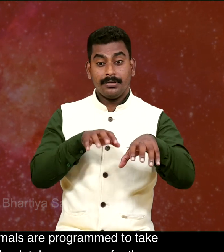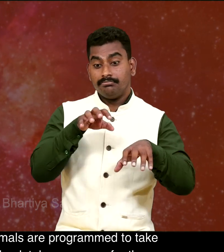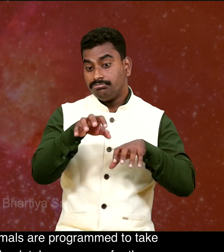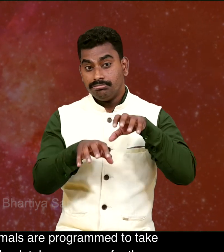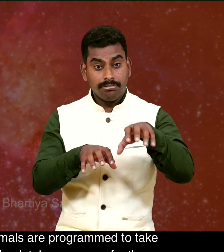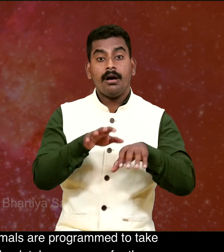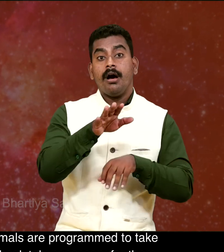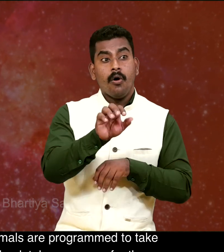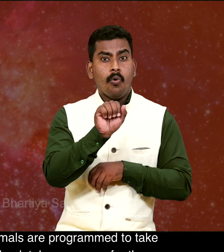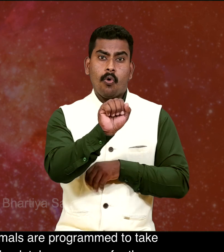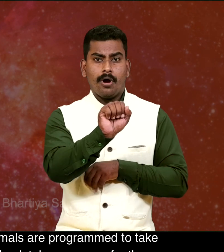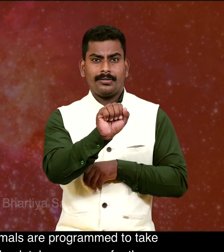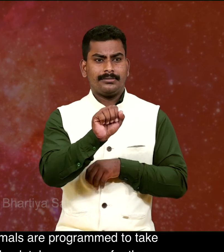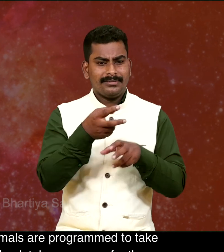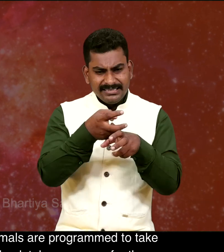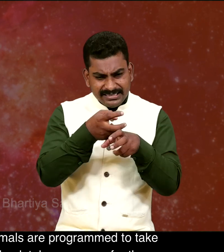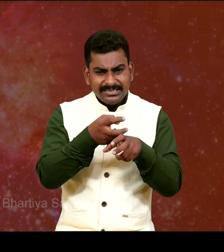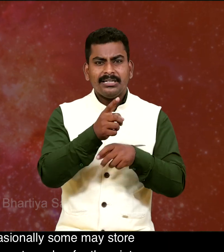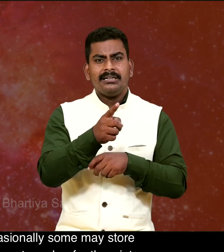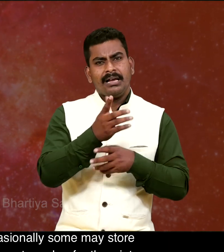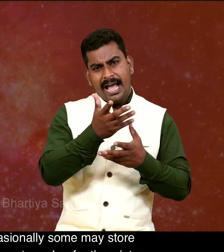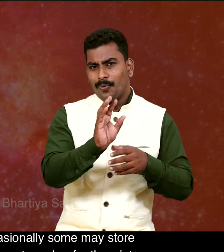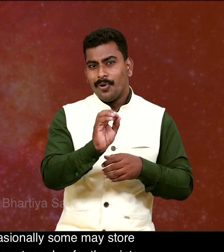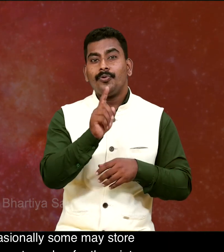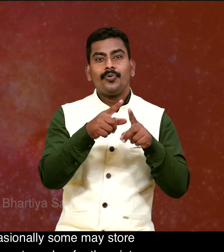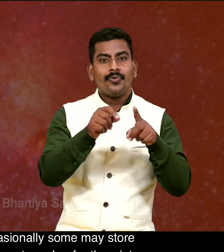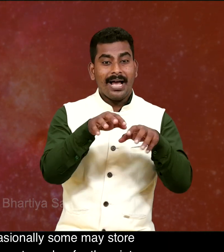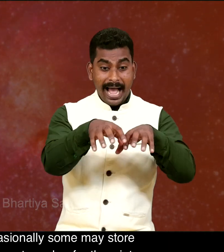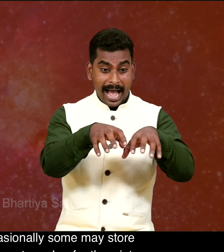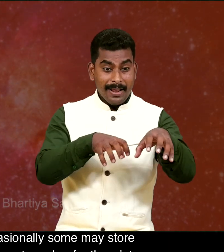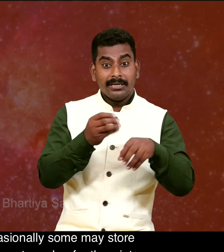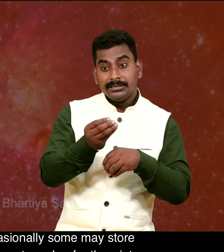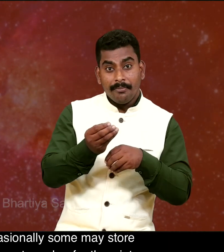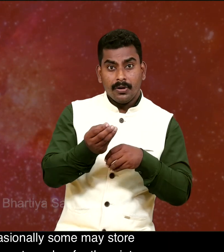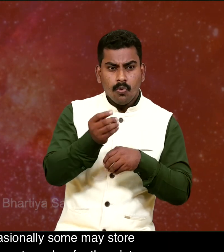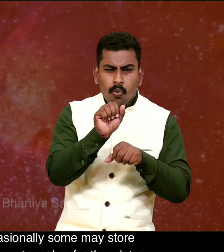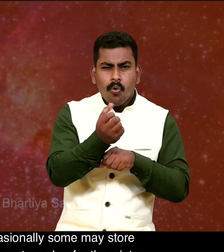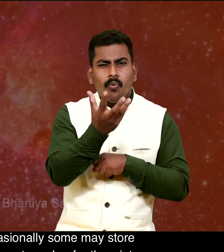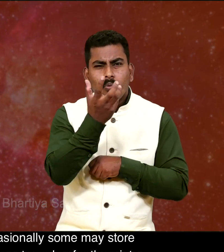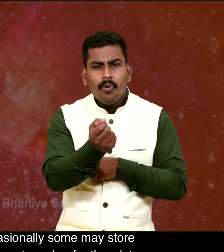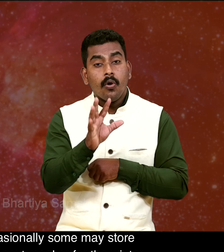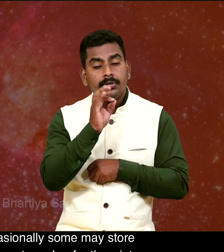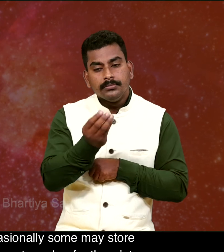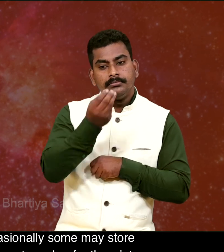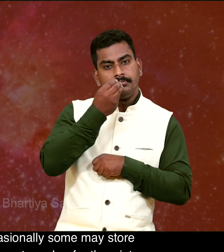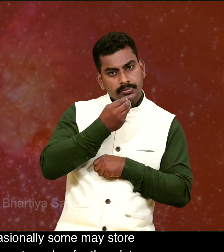necessary for them. Occasionally, some may store for the next meal or for the